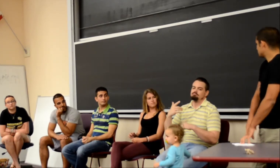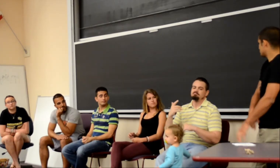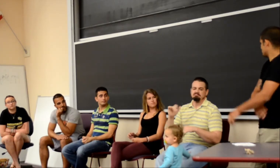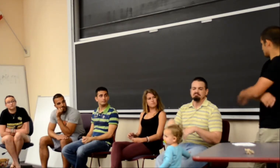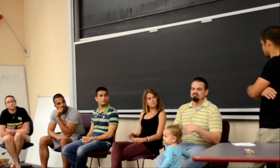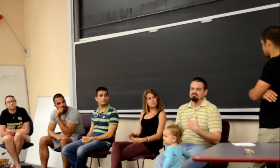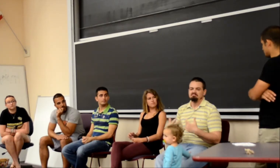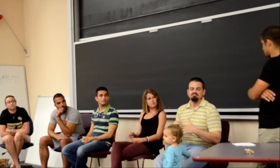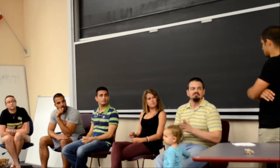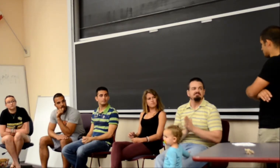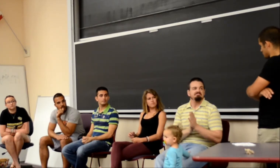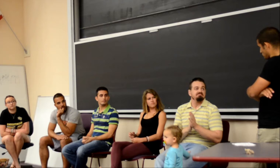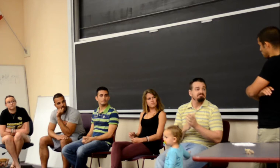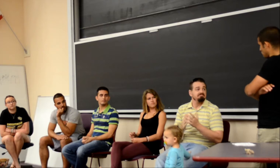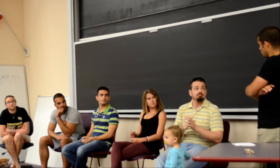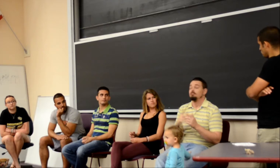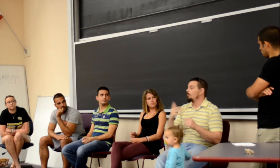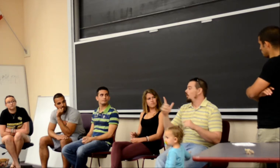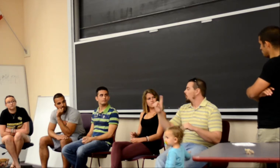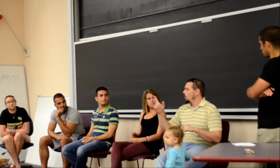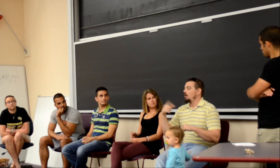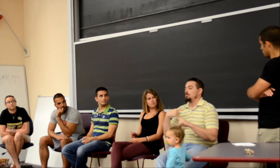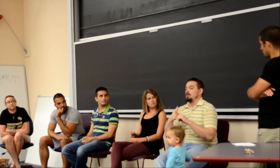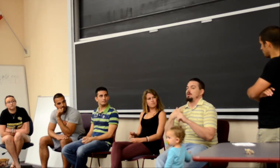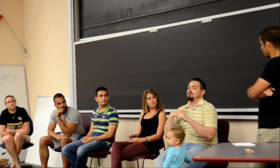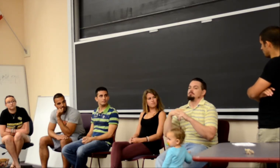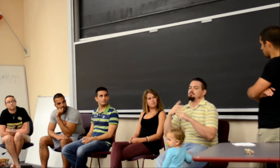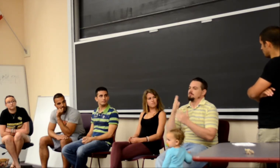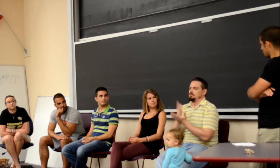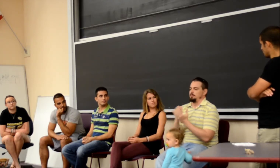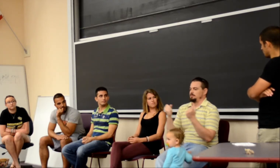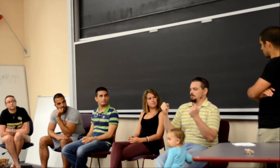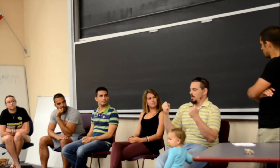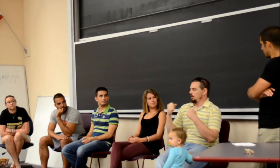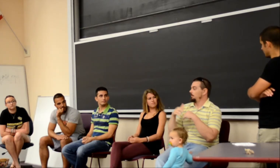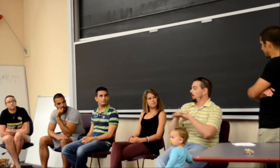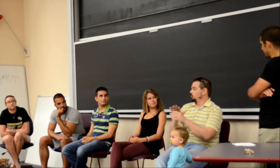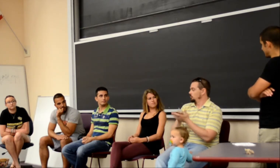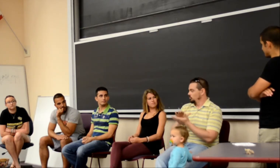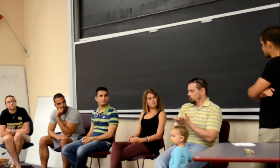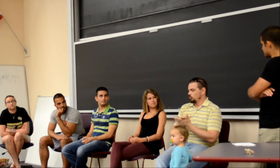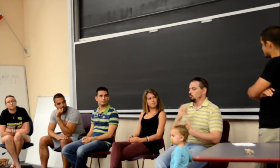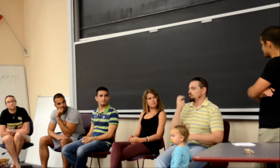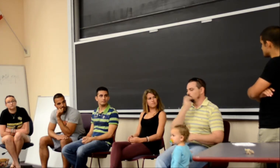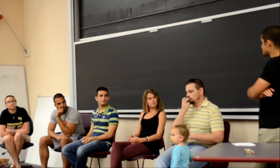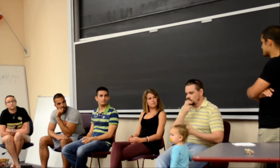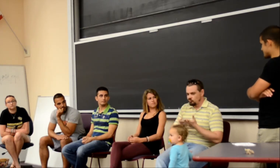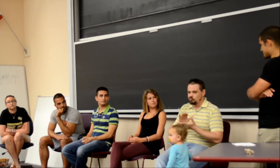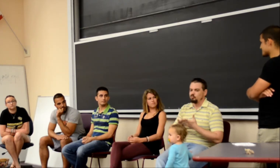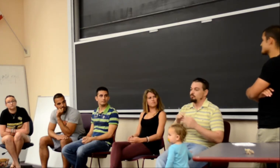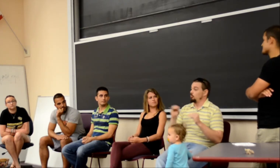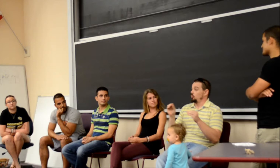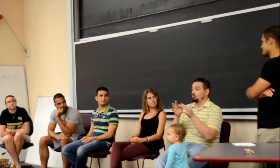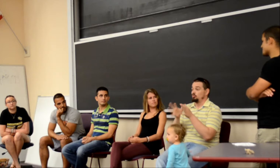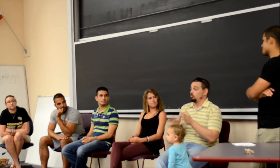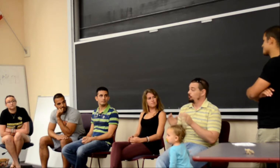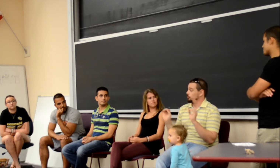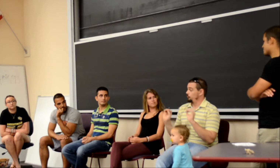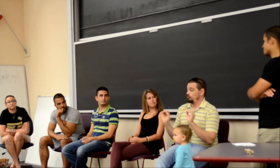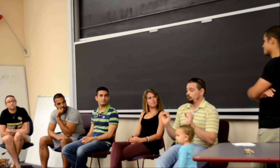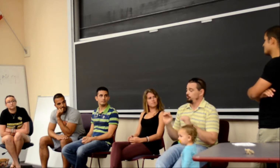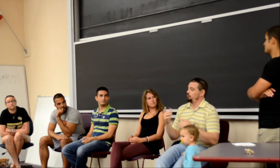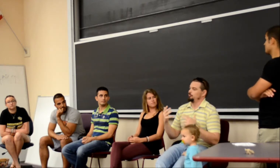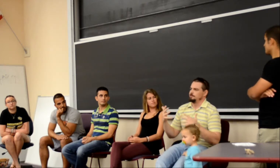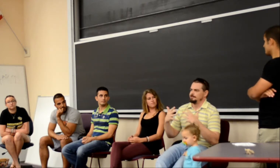same time. So that's when I learned. Oh, and also, when I went to the mainstream